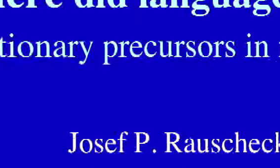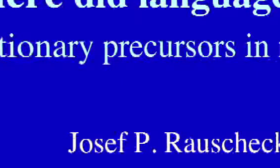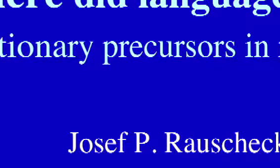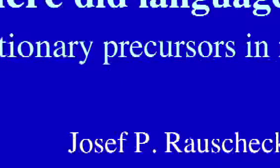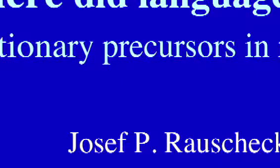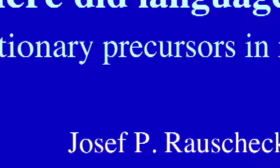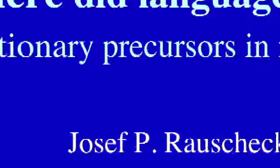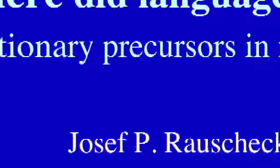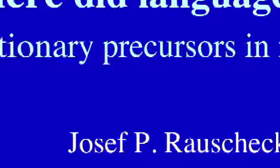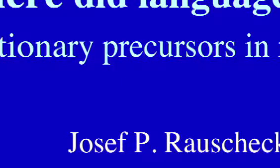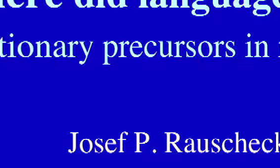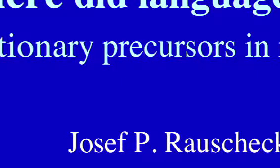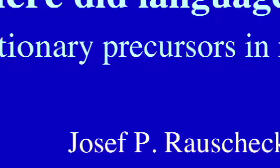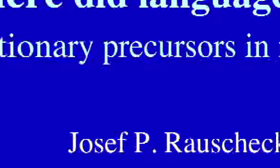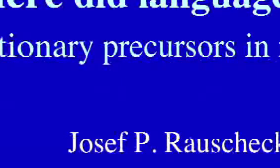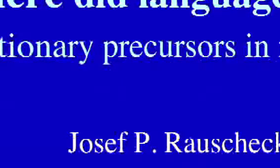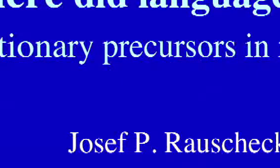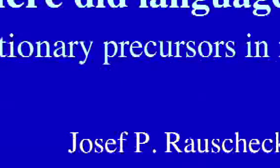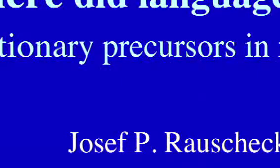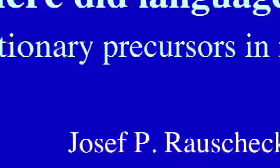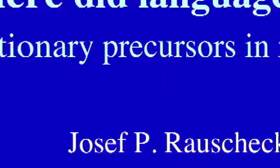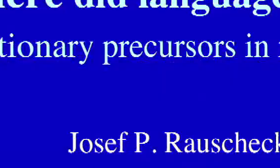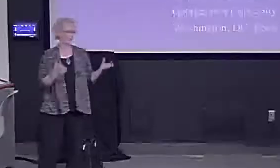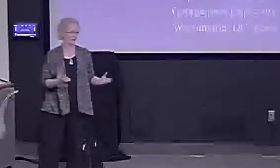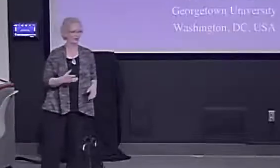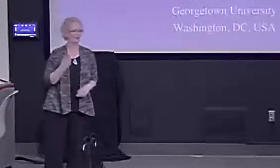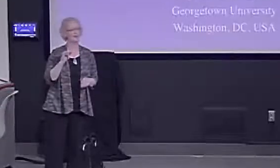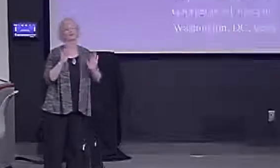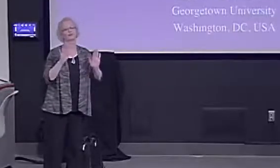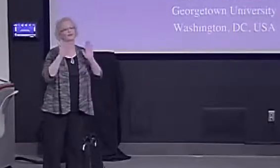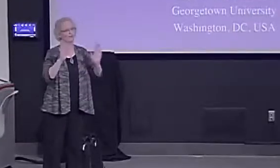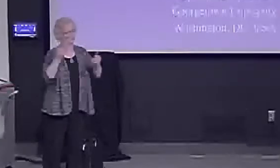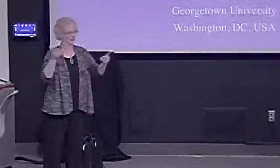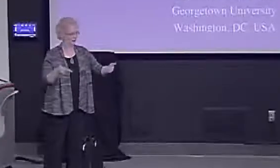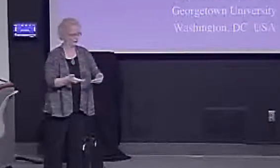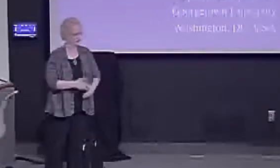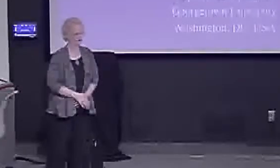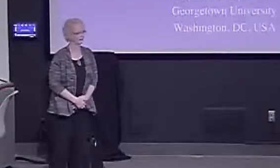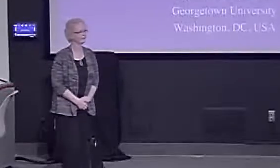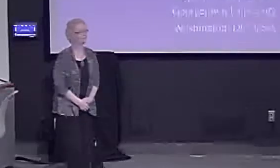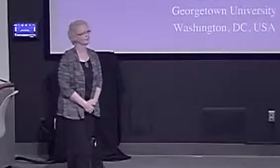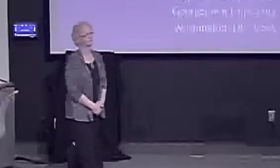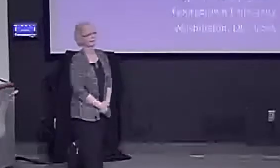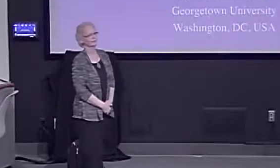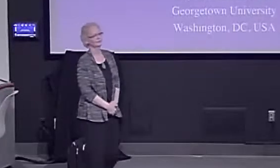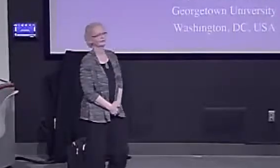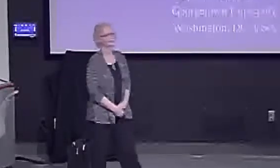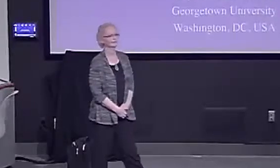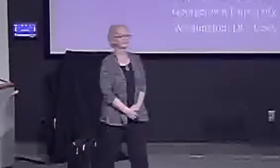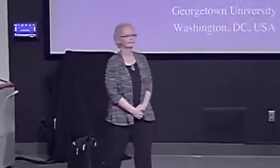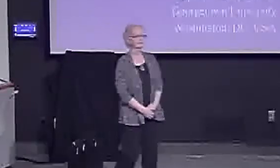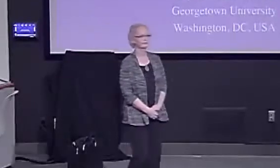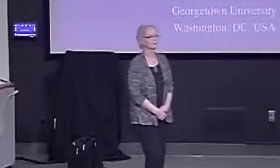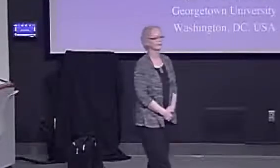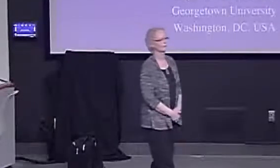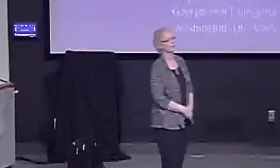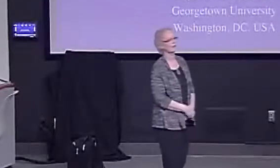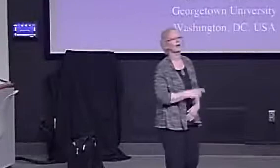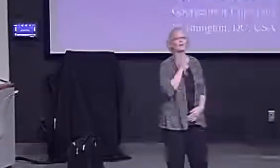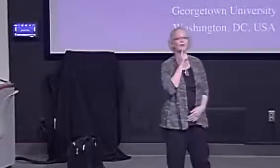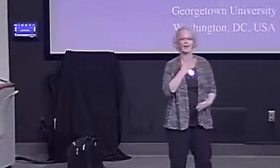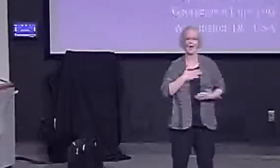Thank you so much, Clifton, for this very kind introduction. And I'm very pleased to be here, see some old